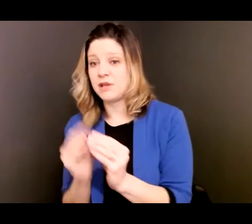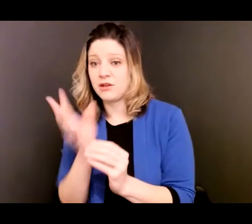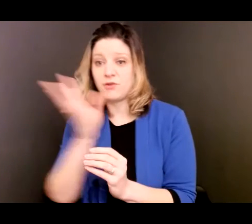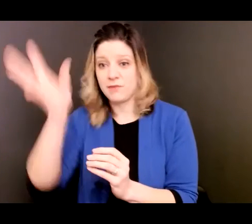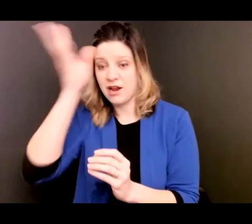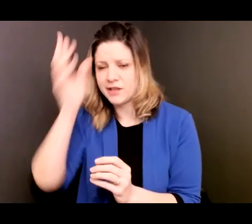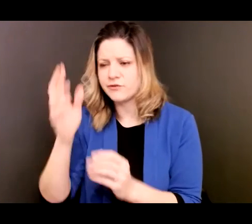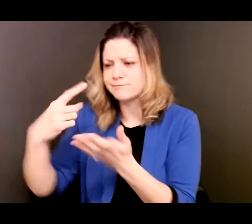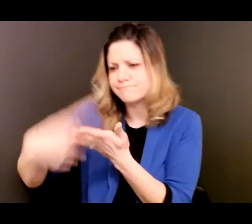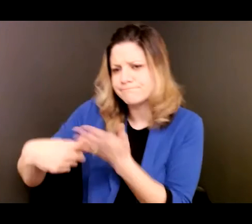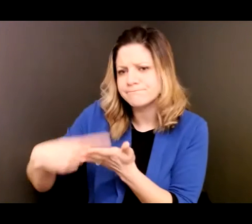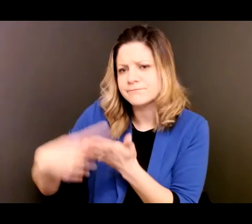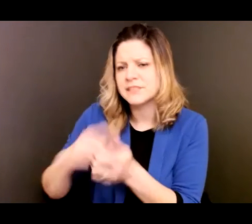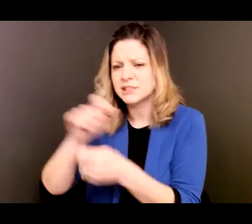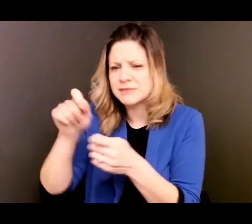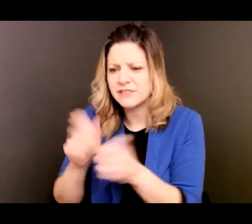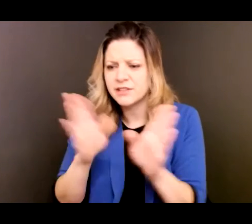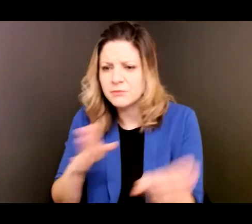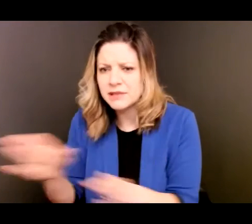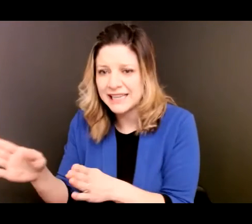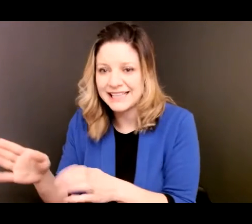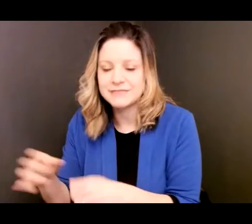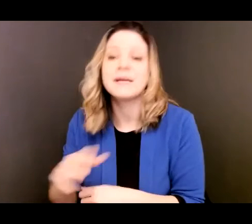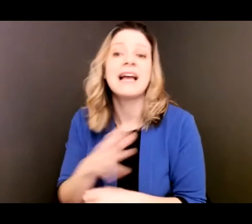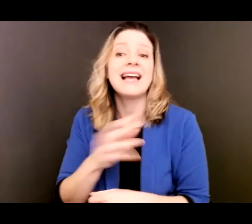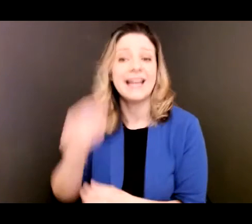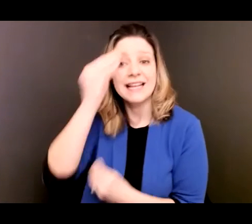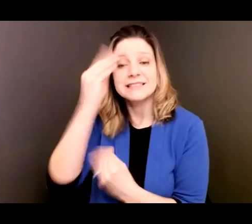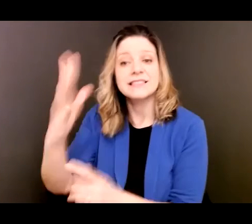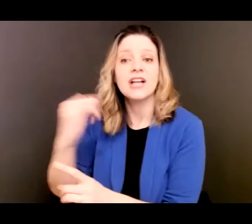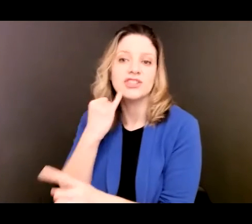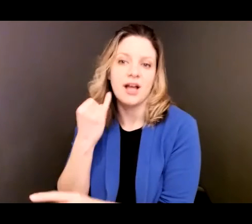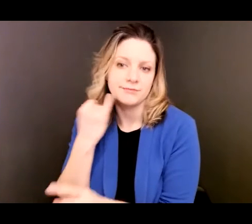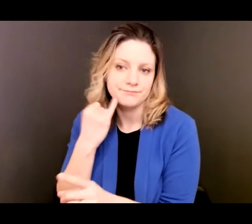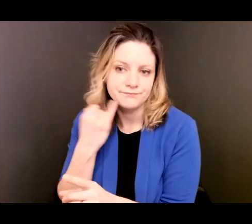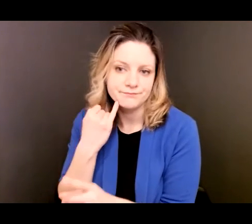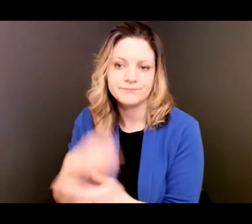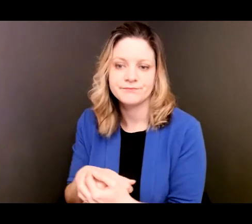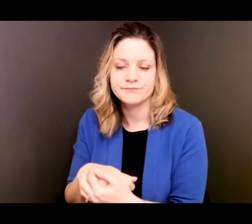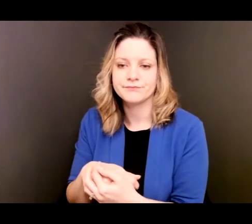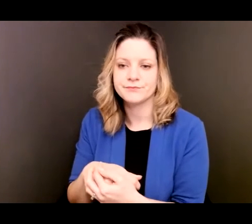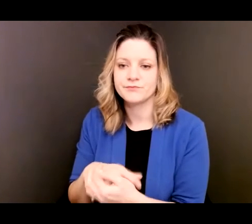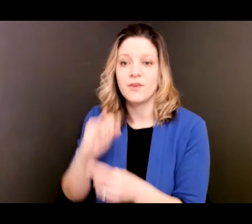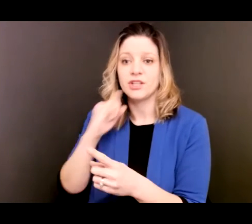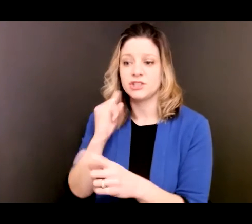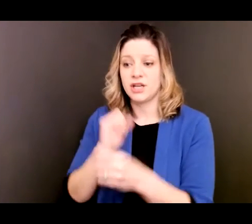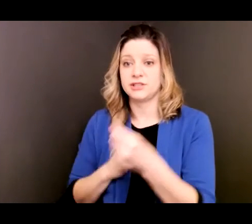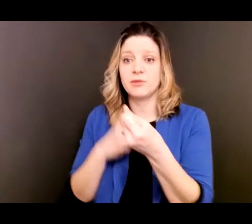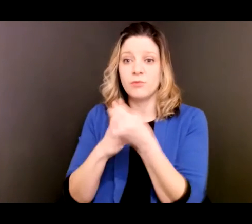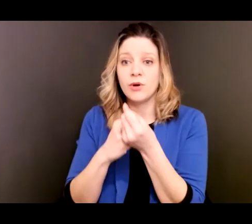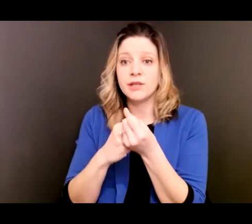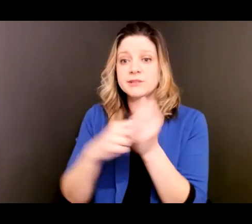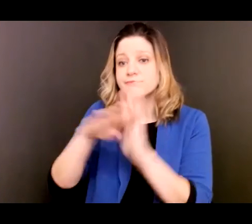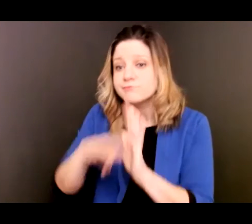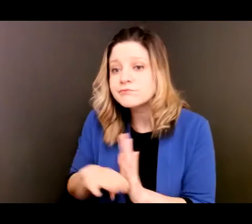plan and to let him know and what supports we will have in place to make this